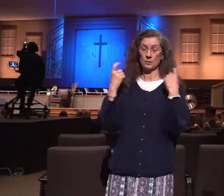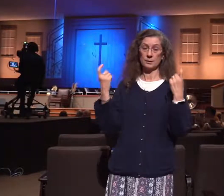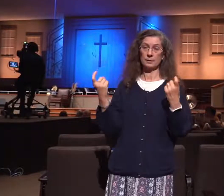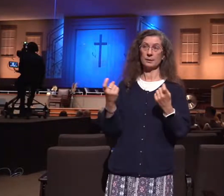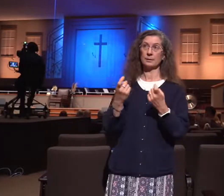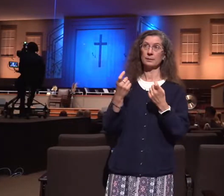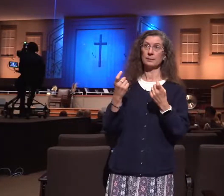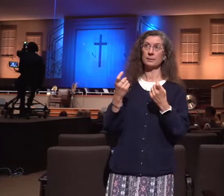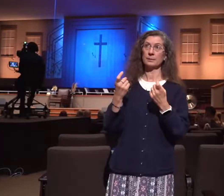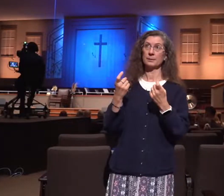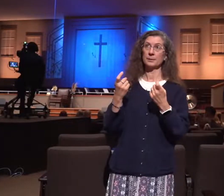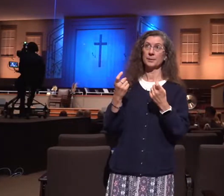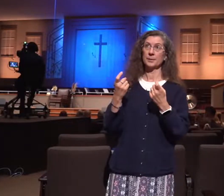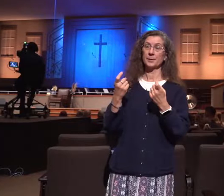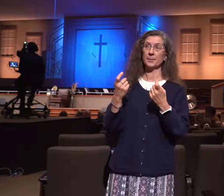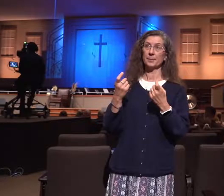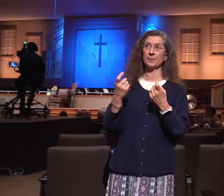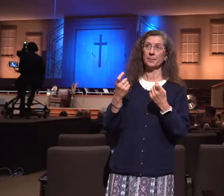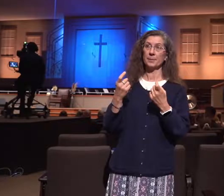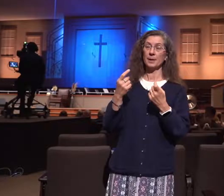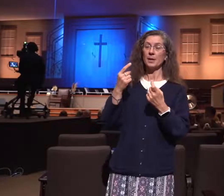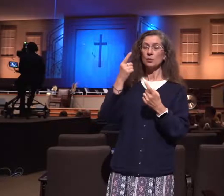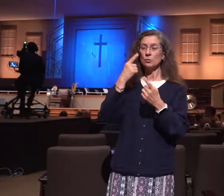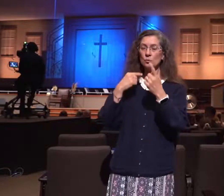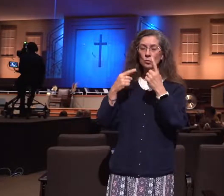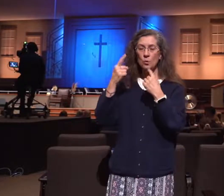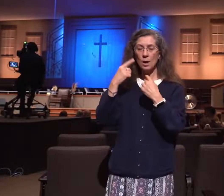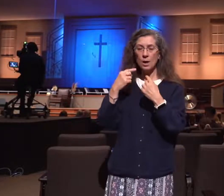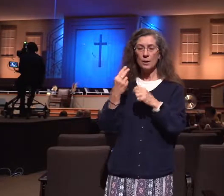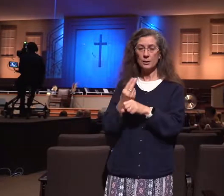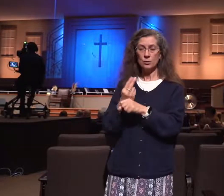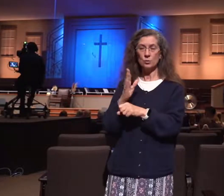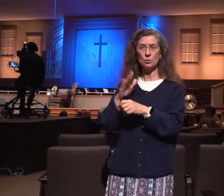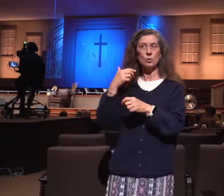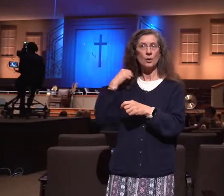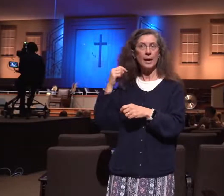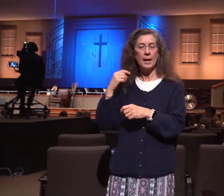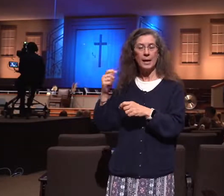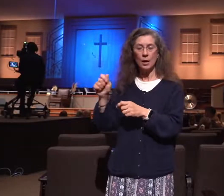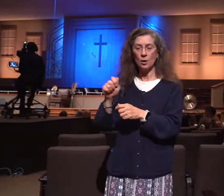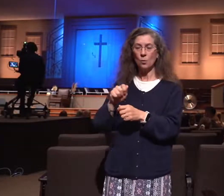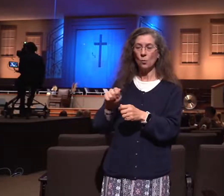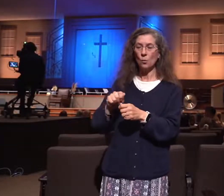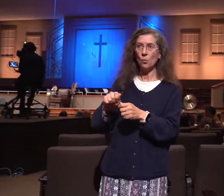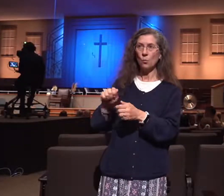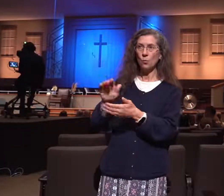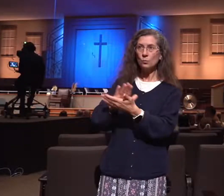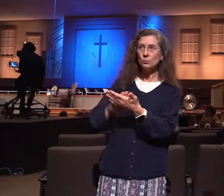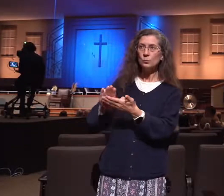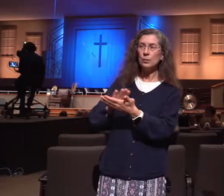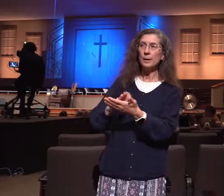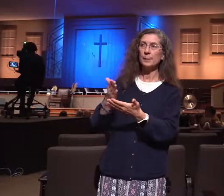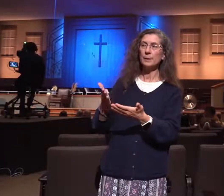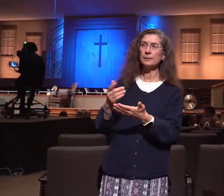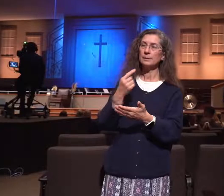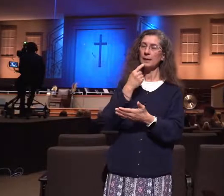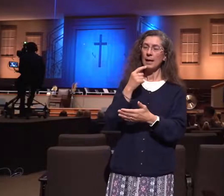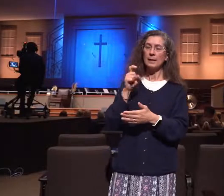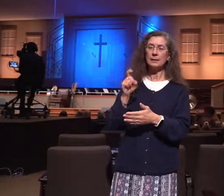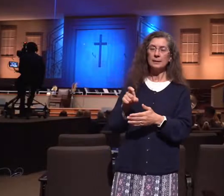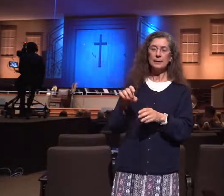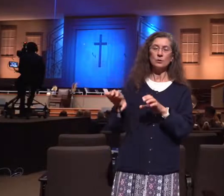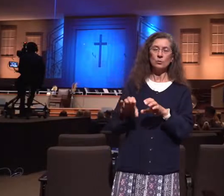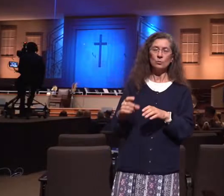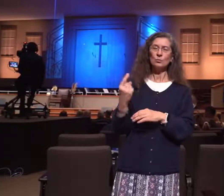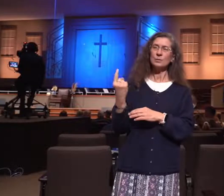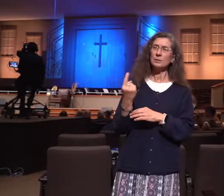And she wiped his feet with the hairs of her head. I've got to do something. I've got